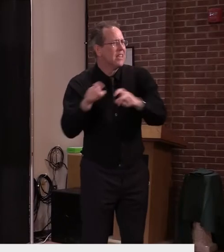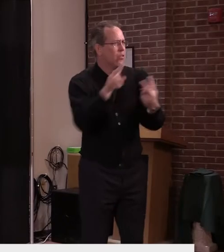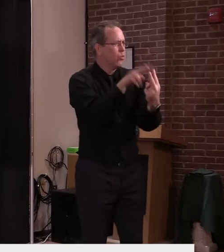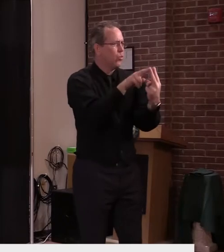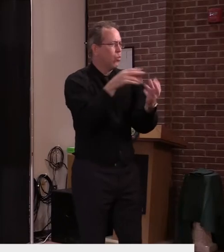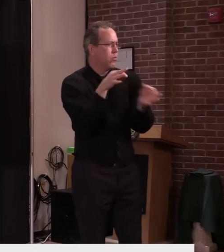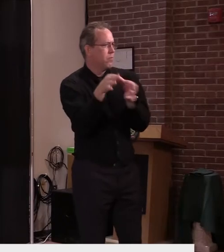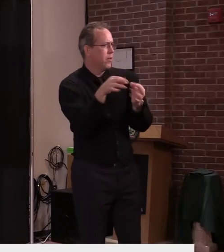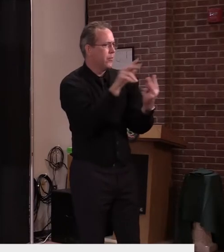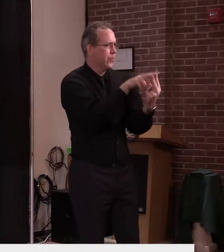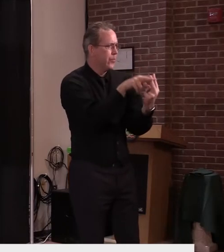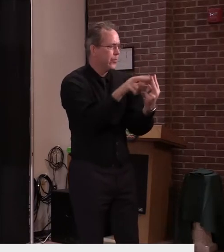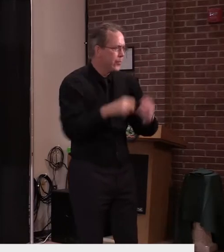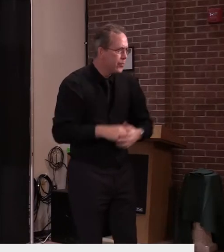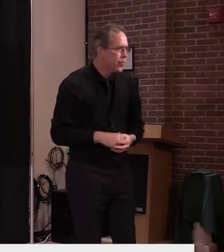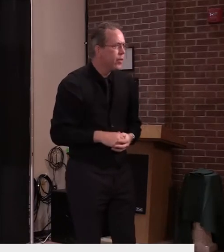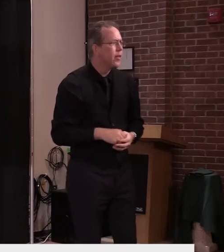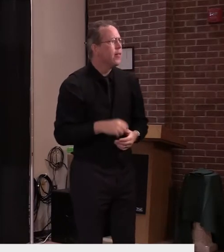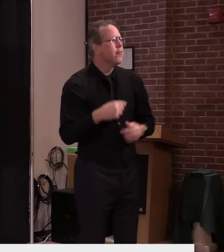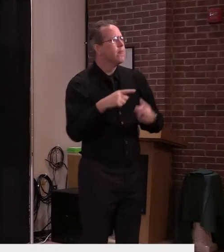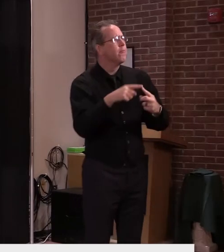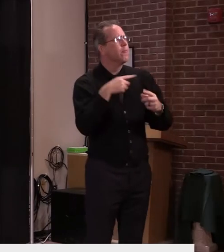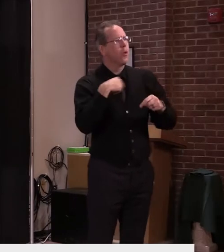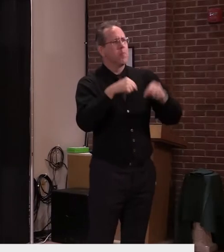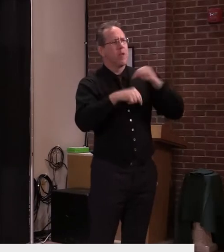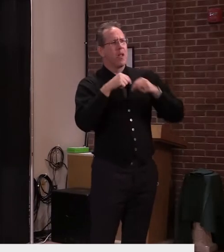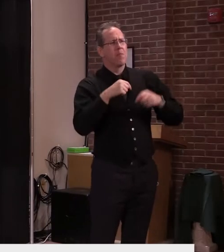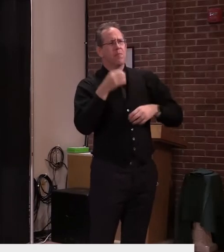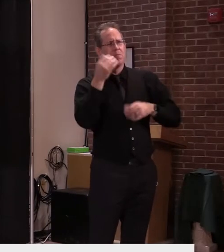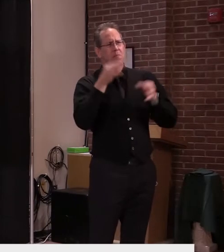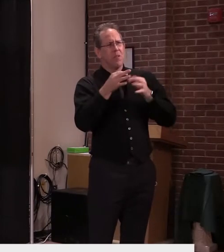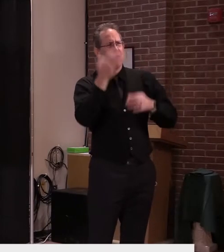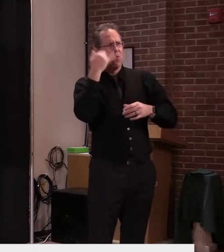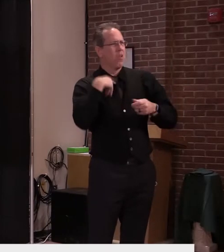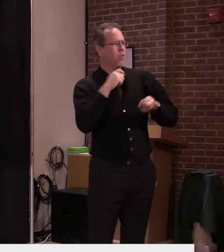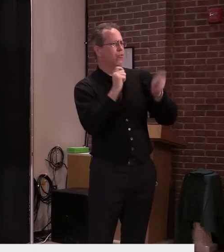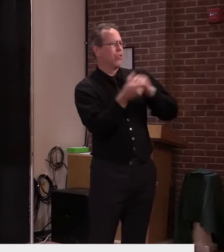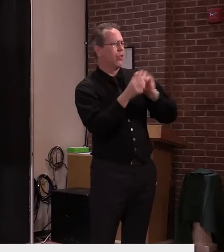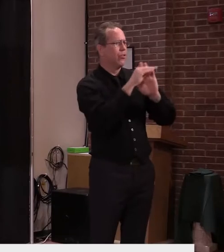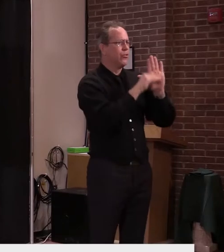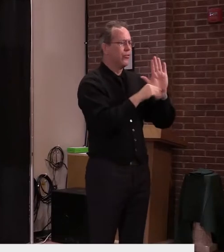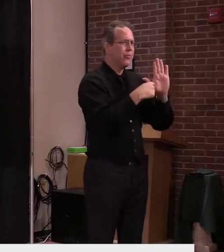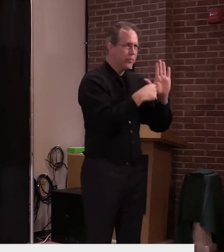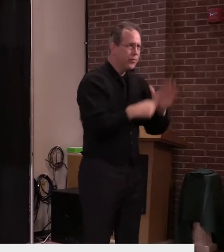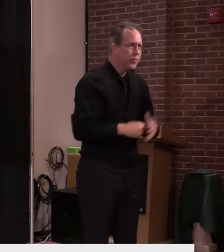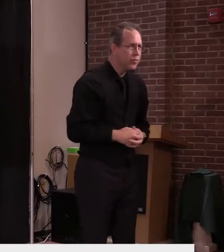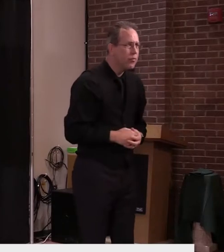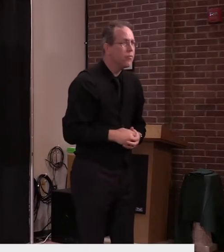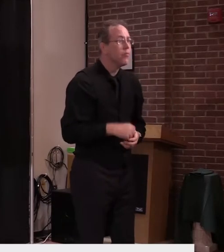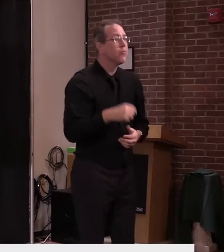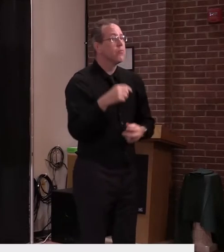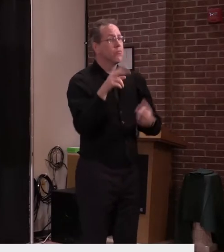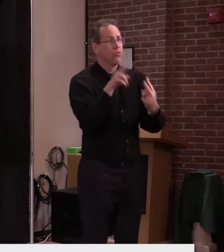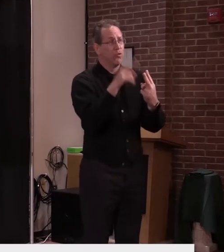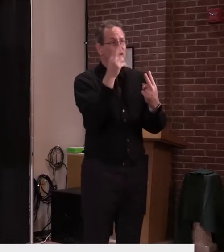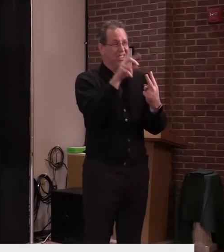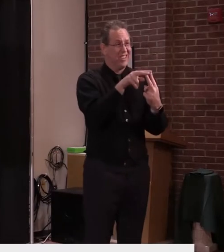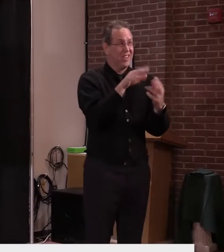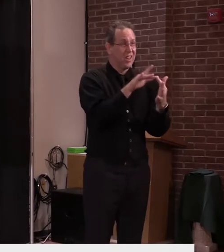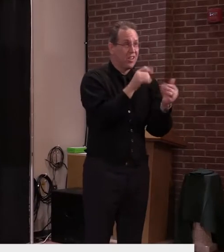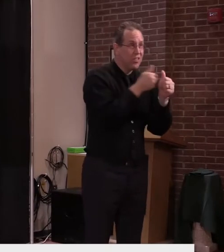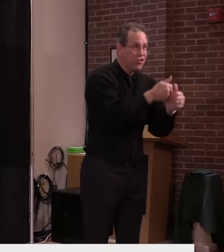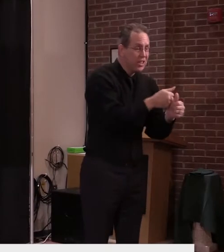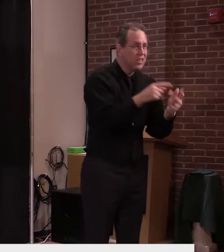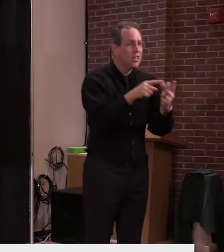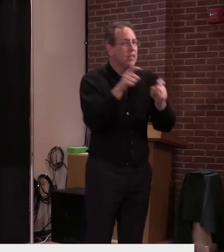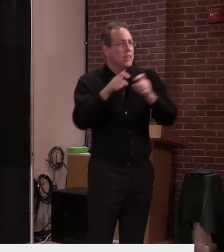that decision and its announcement. There were two basic variables behind this decision: an evaluation of school operational